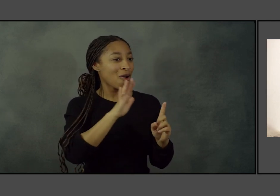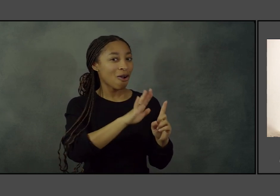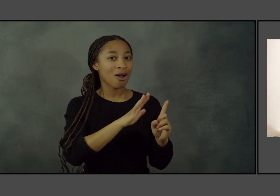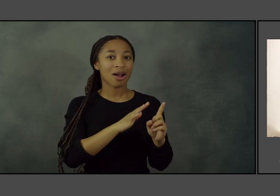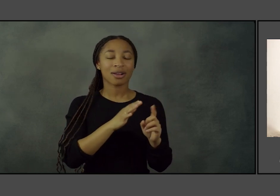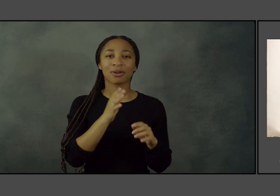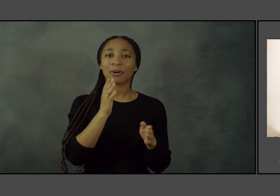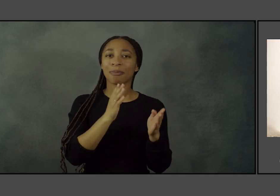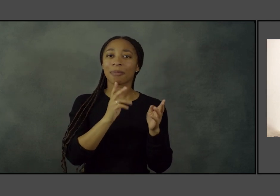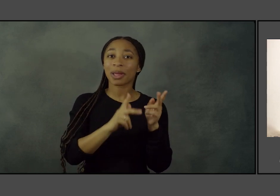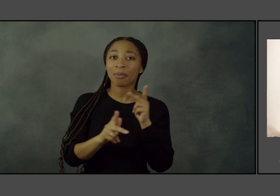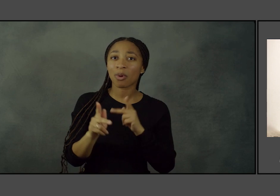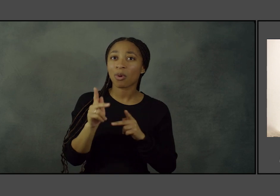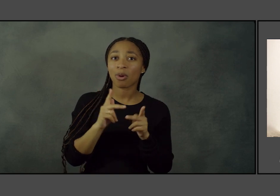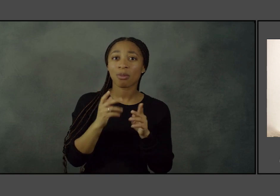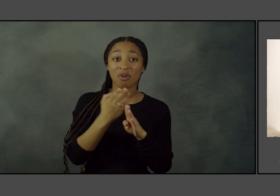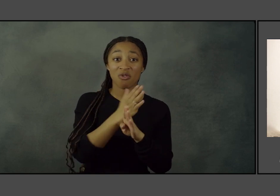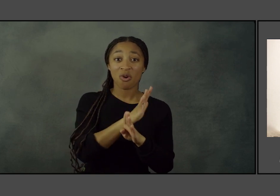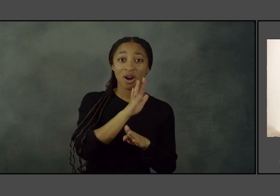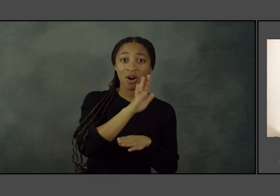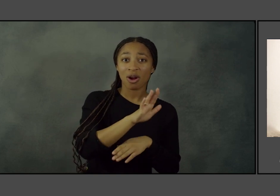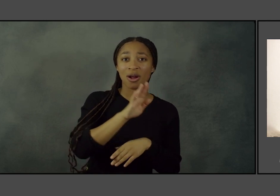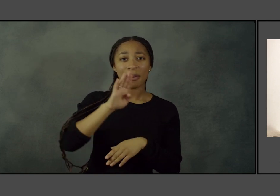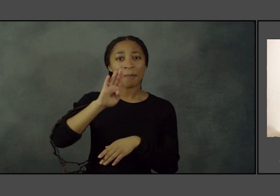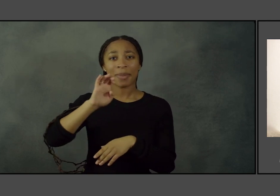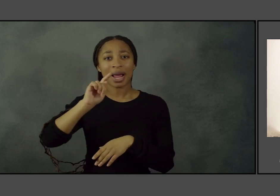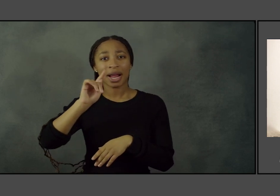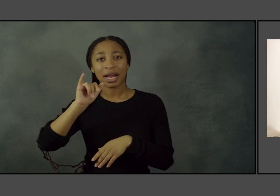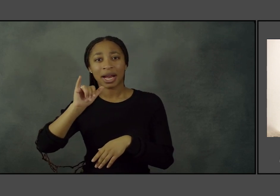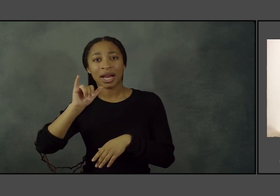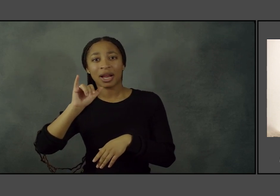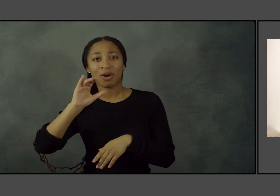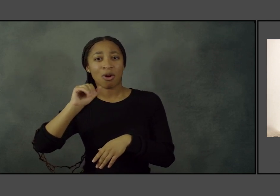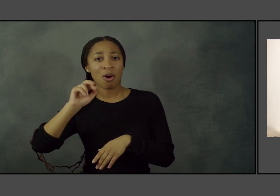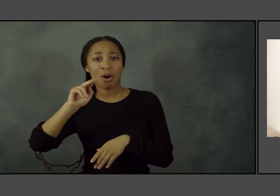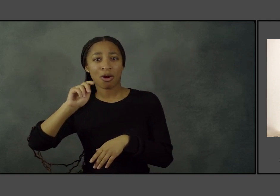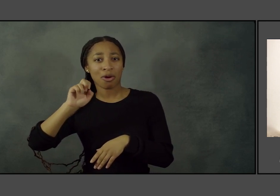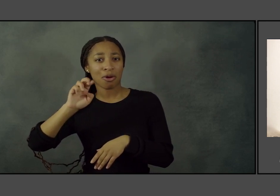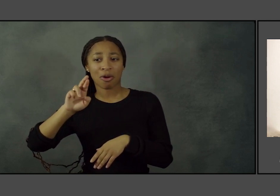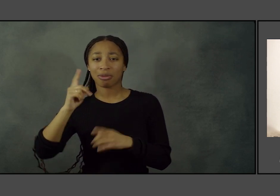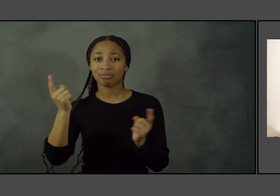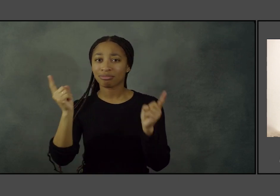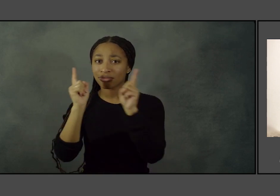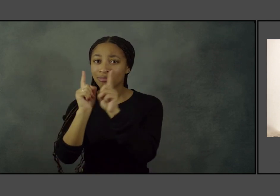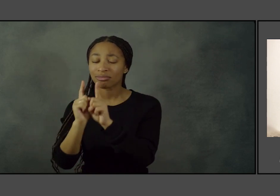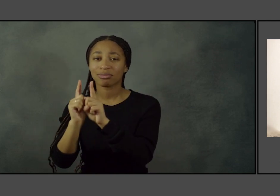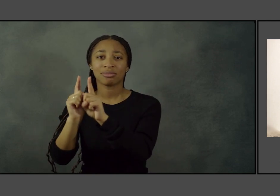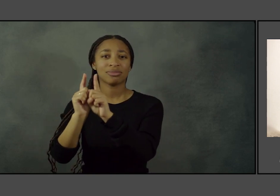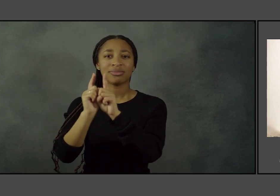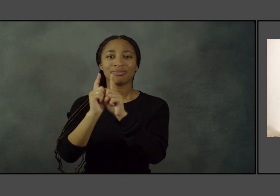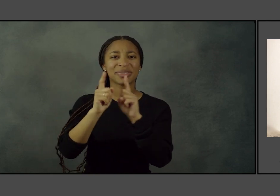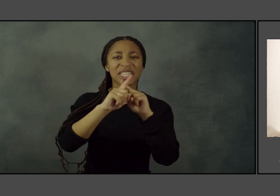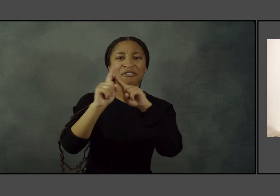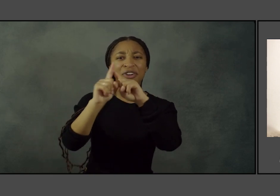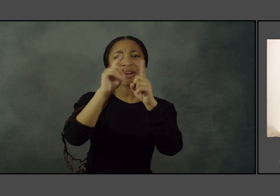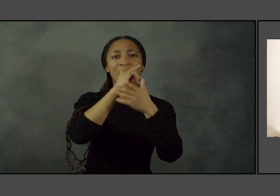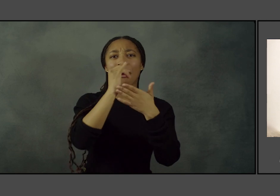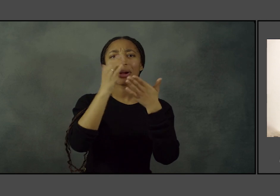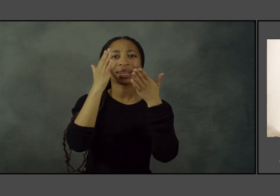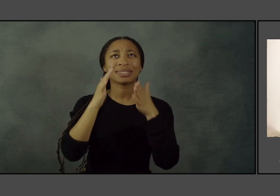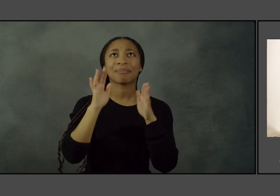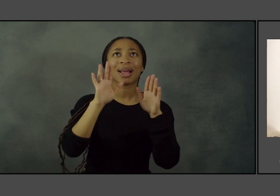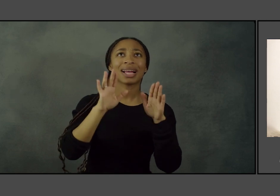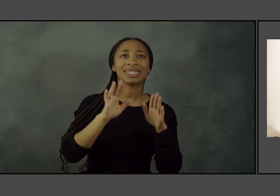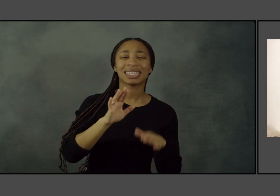performed Mary Lou Williams music. She just worked with Ornette Coleman. I mean, just you name it, Jerry, just an